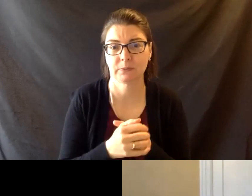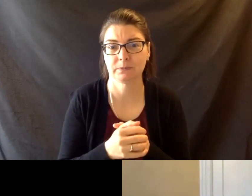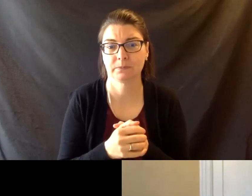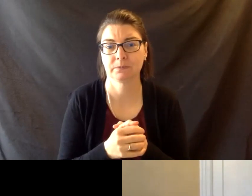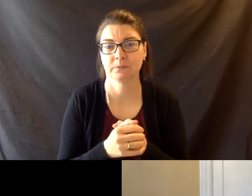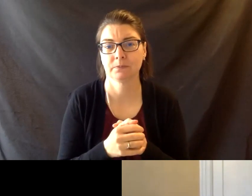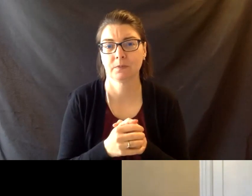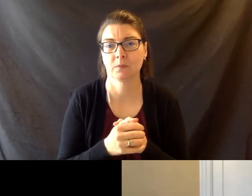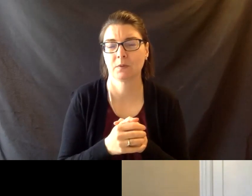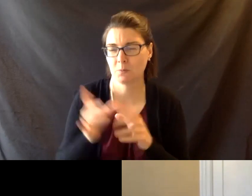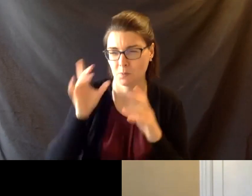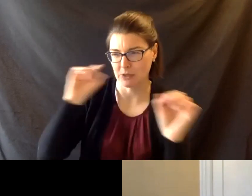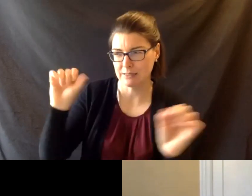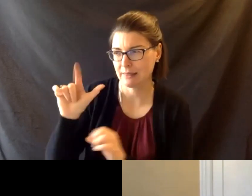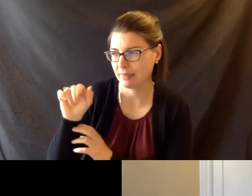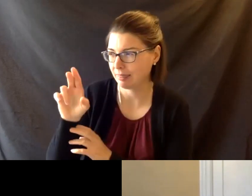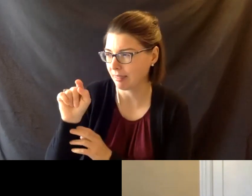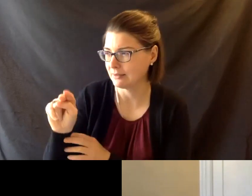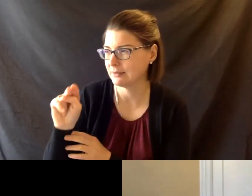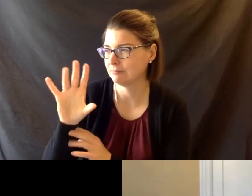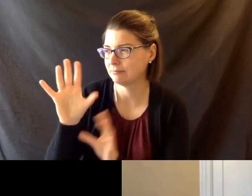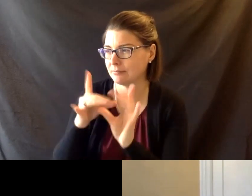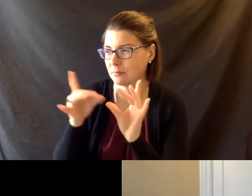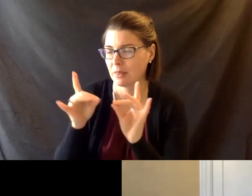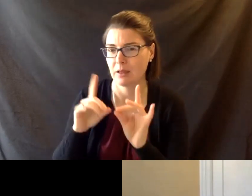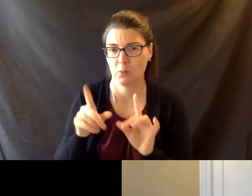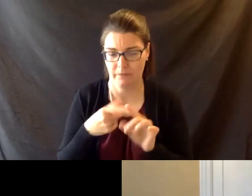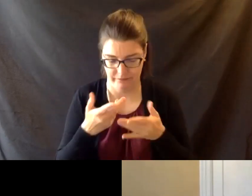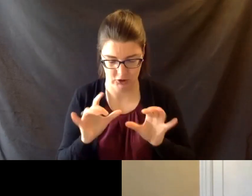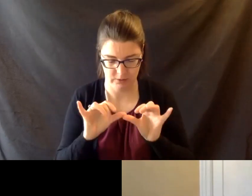that President Lenton talked about. We finished measuring